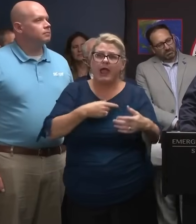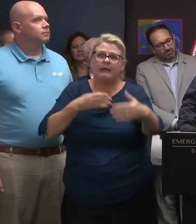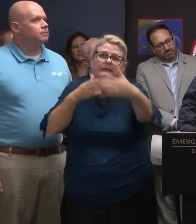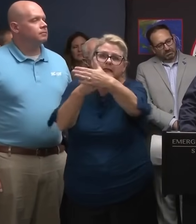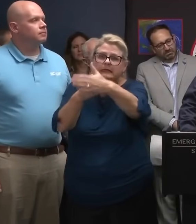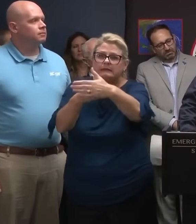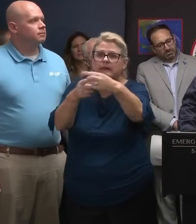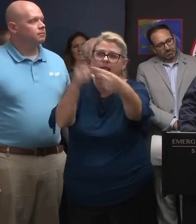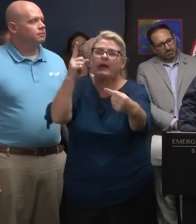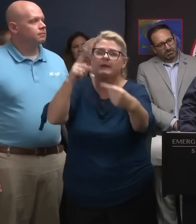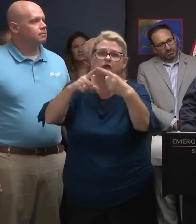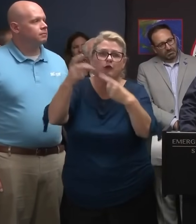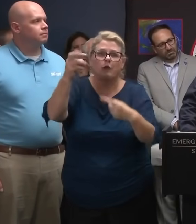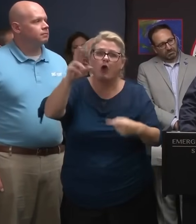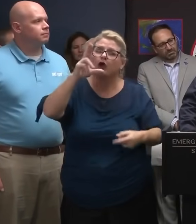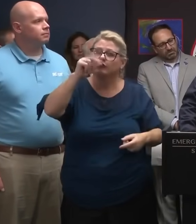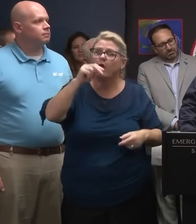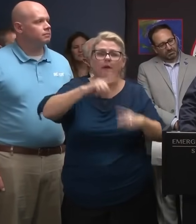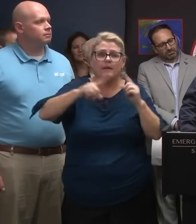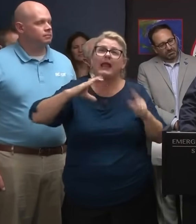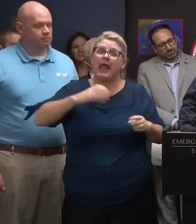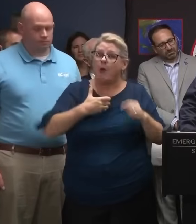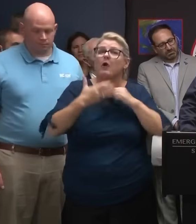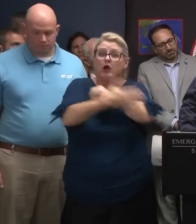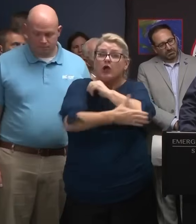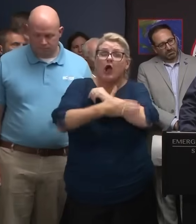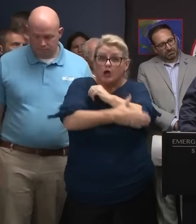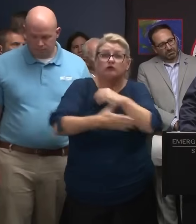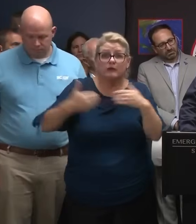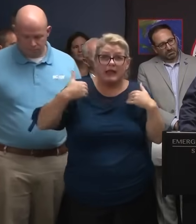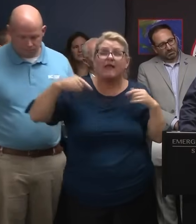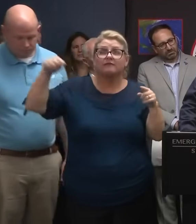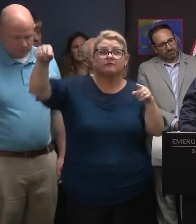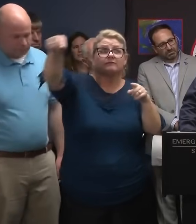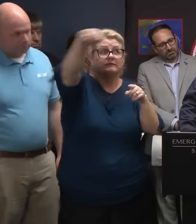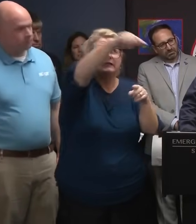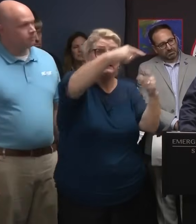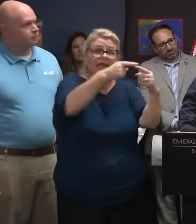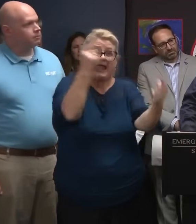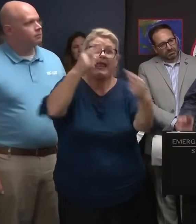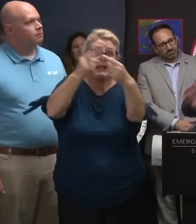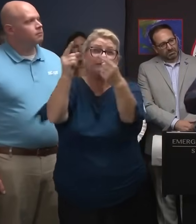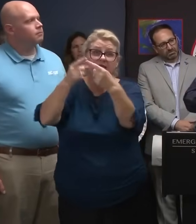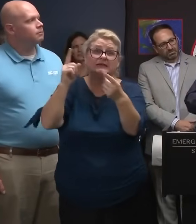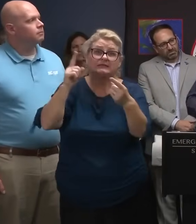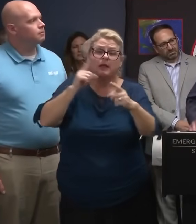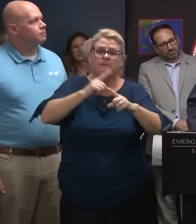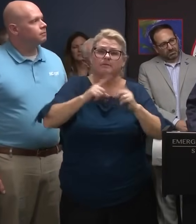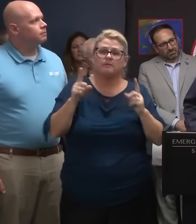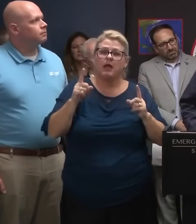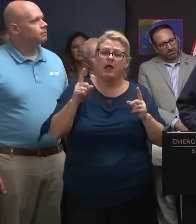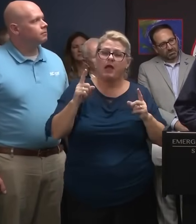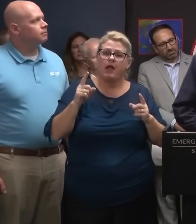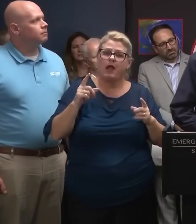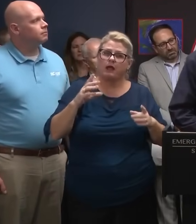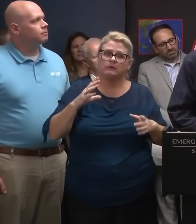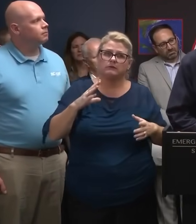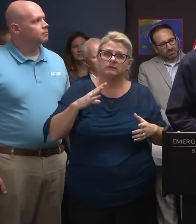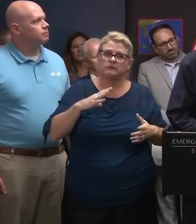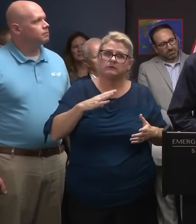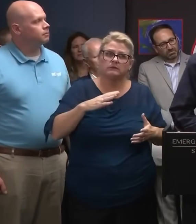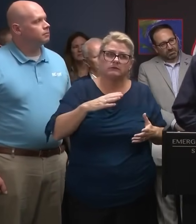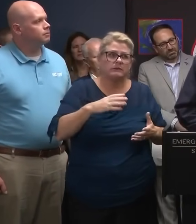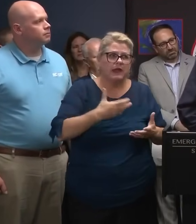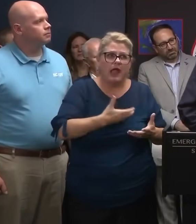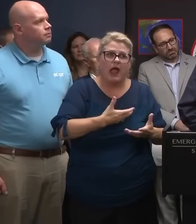have enemies. This country has enemies around the world. And this has demonstrated how interconnected and how fragile our